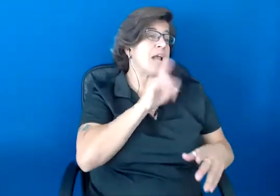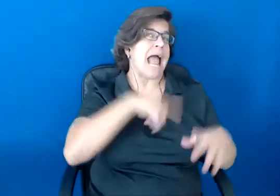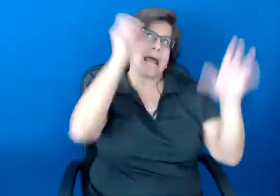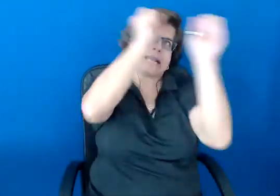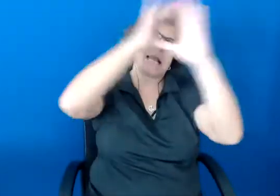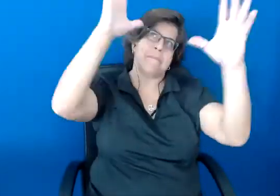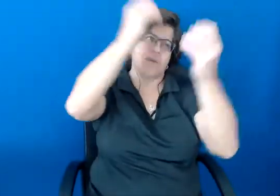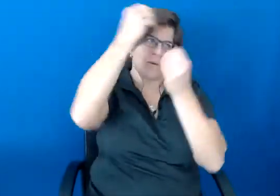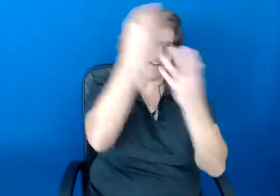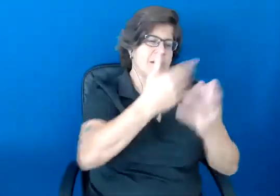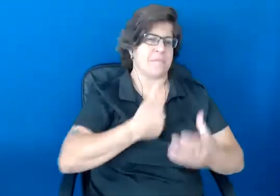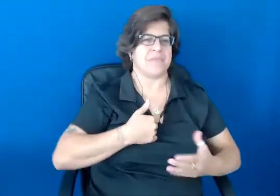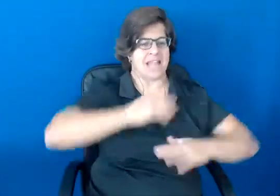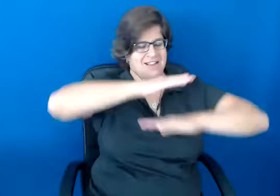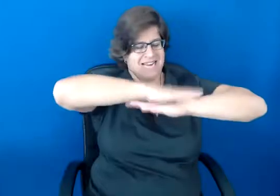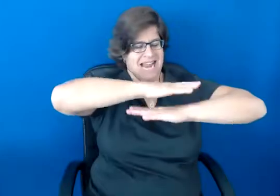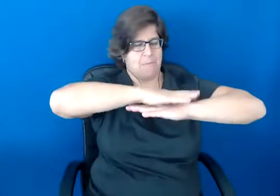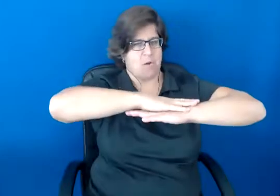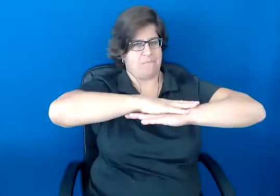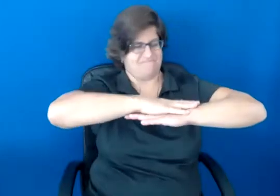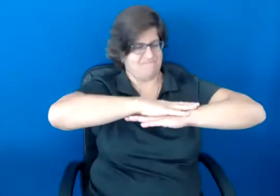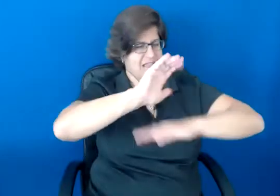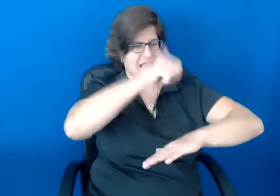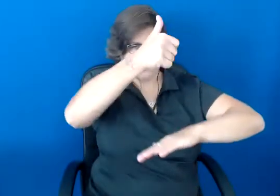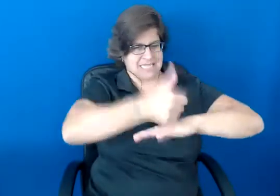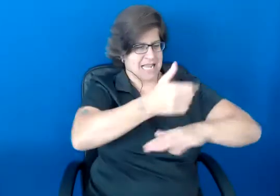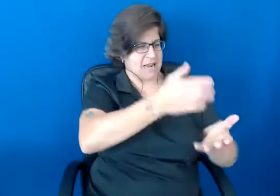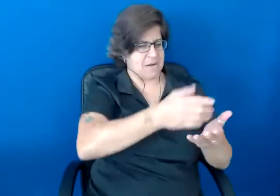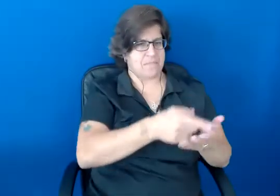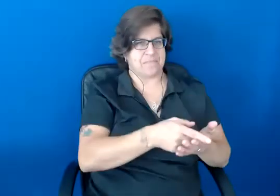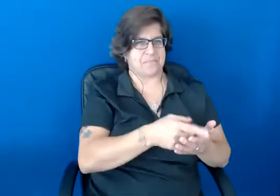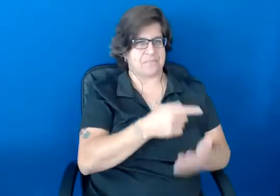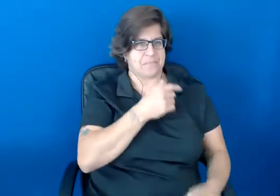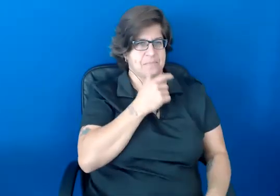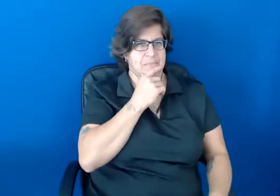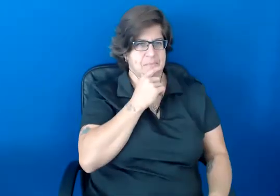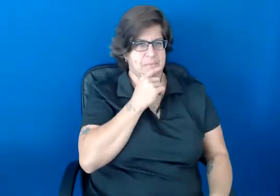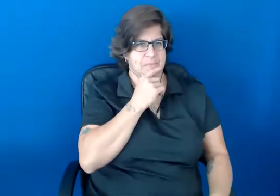you. There's a table, and on the table is a liquid